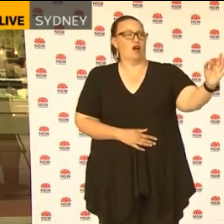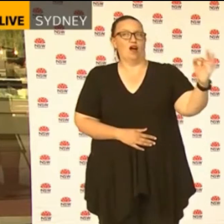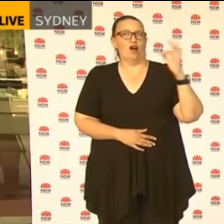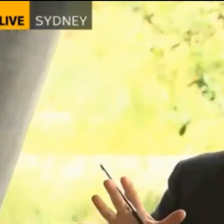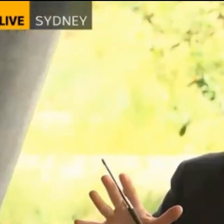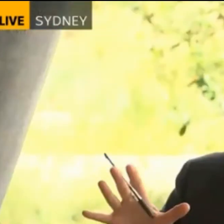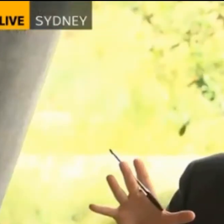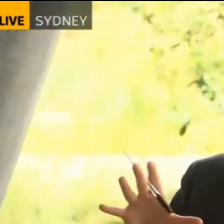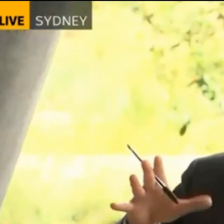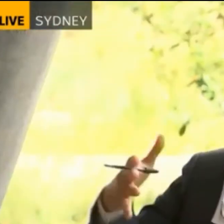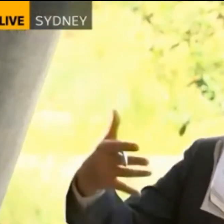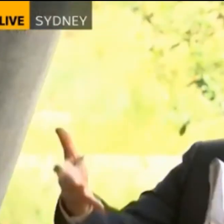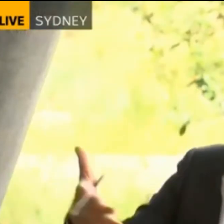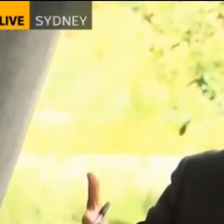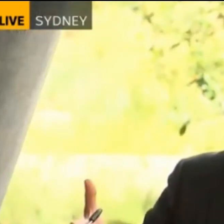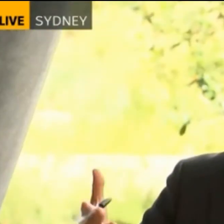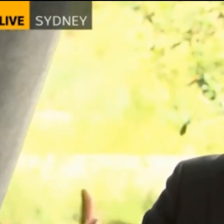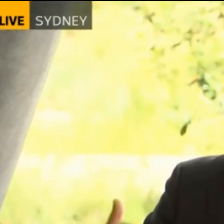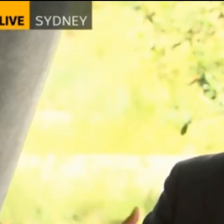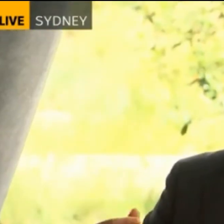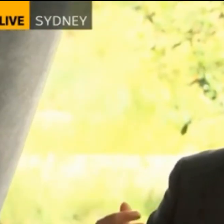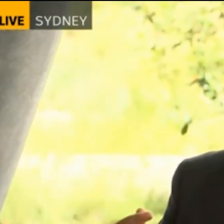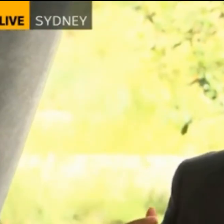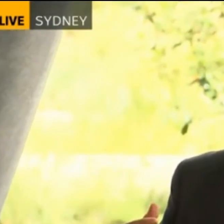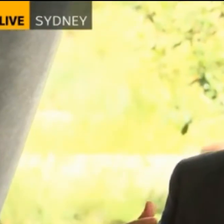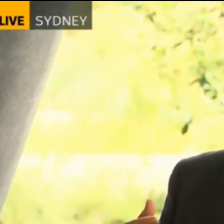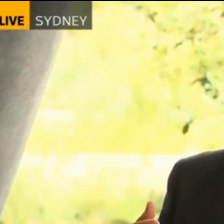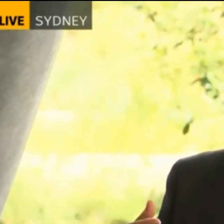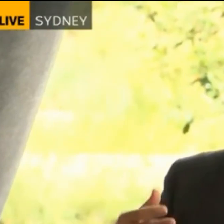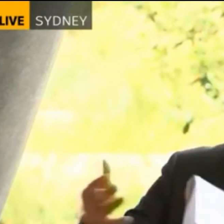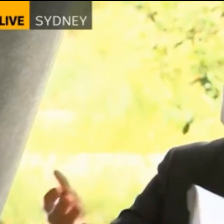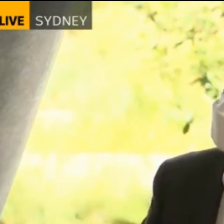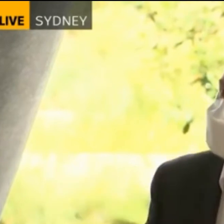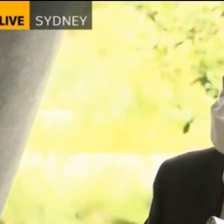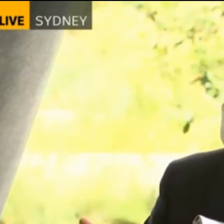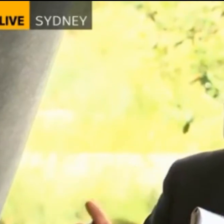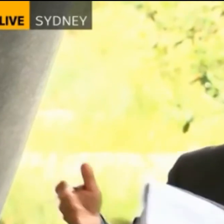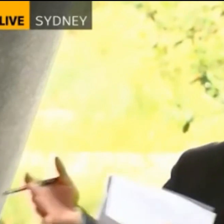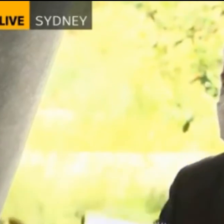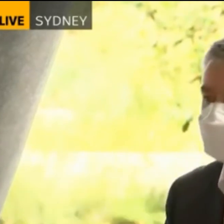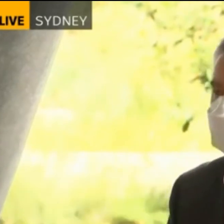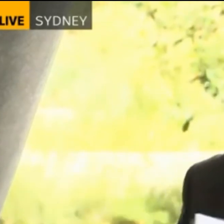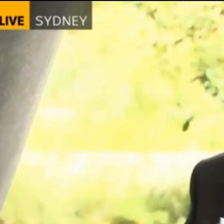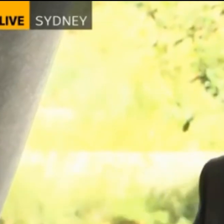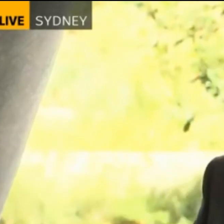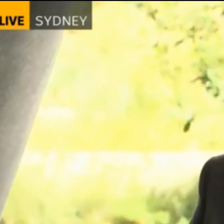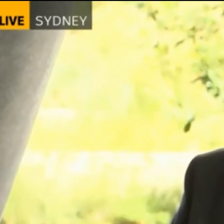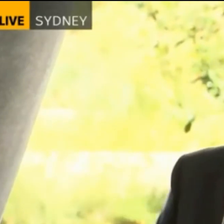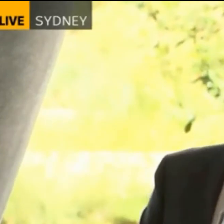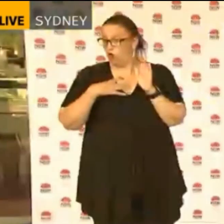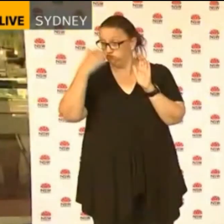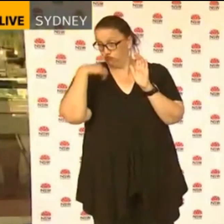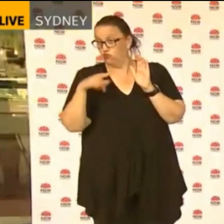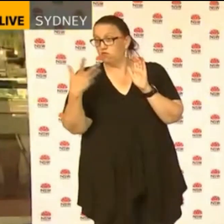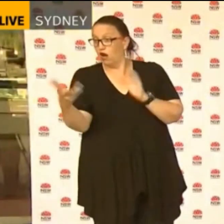Minefield orders. For instance, what would be the employer's legal rights to demand of their staff to have a vaccine? Look, I